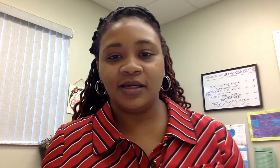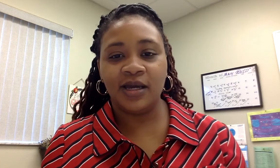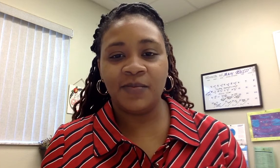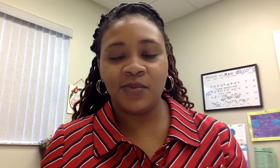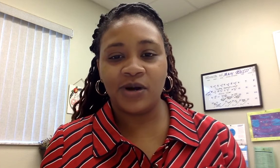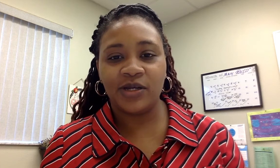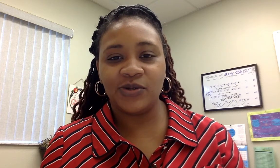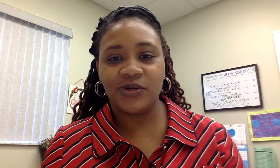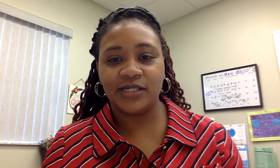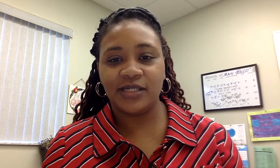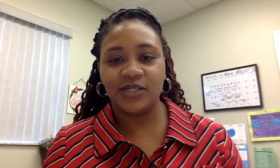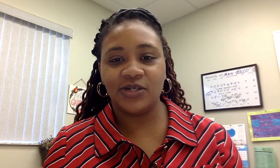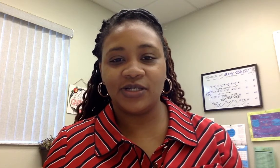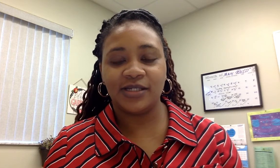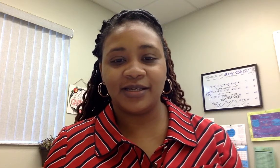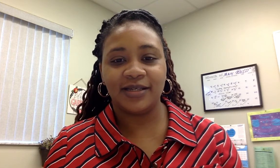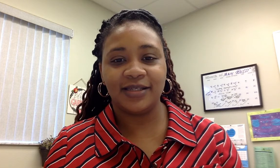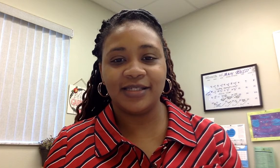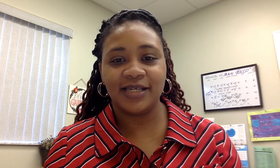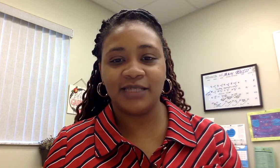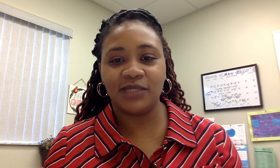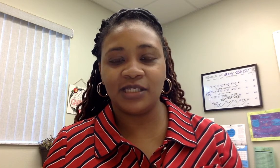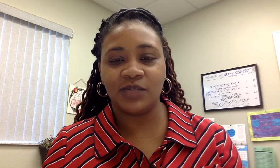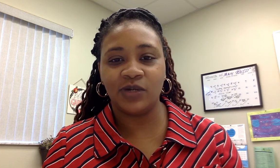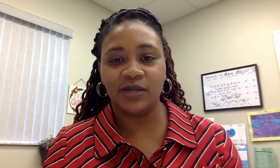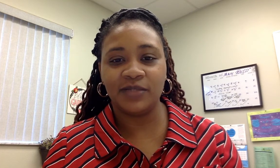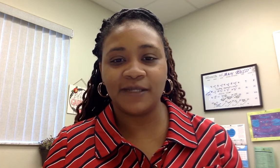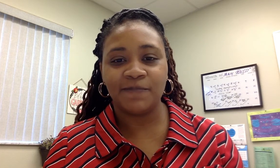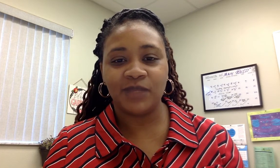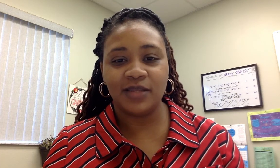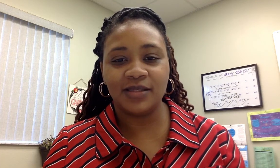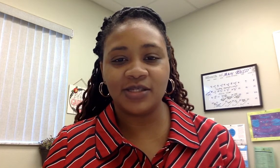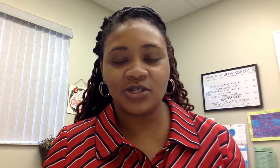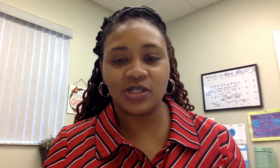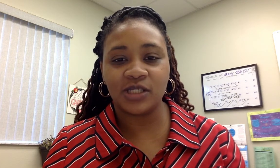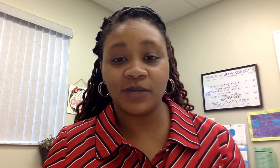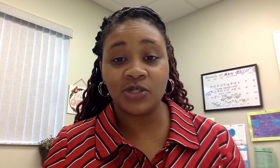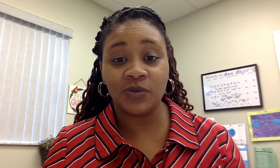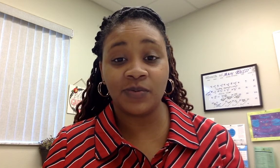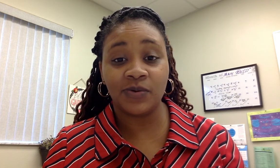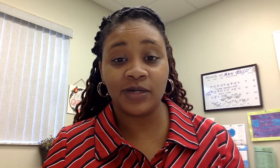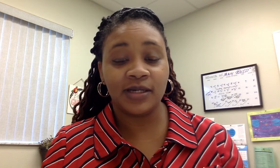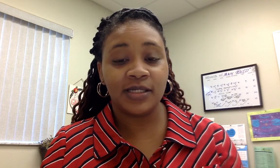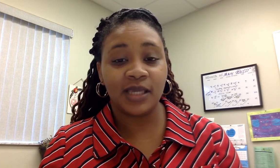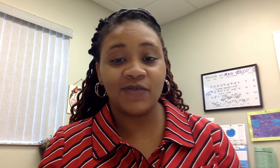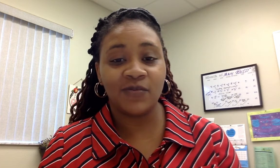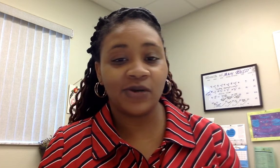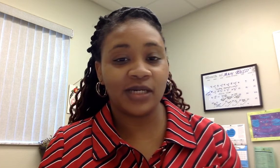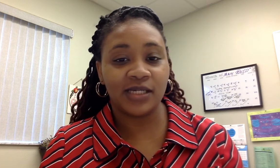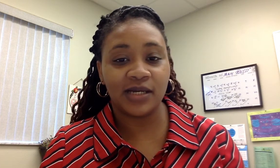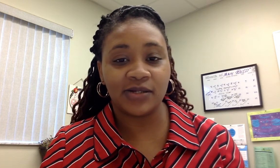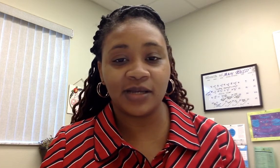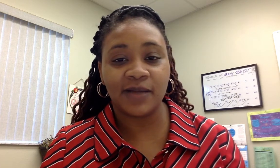Good morning, Cougars and teachers. This is Mrs. Williams, and this is just a special report to give you more details about